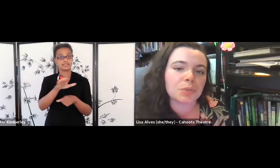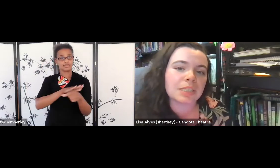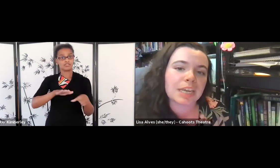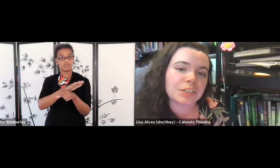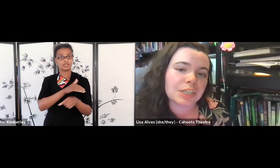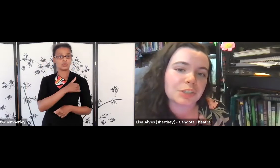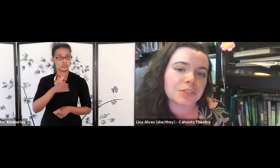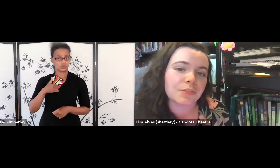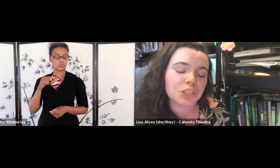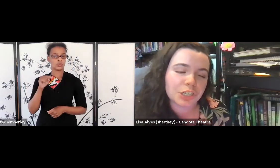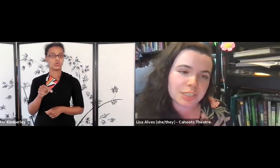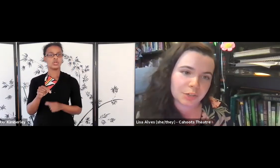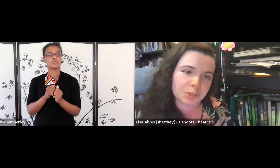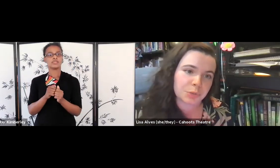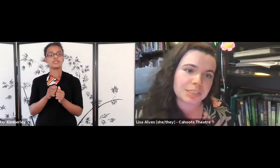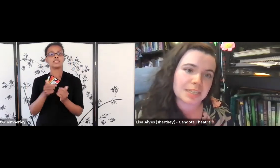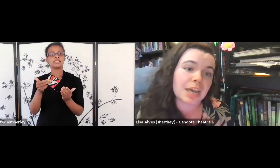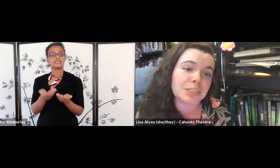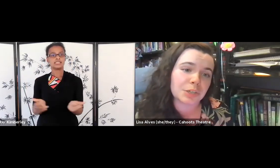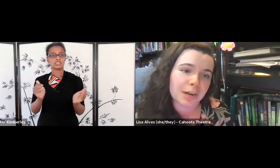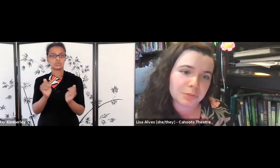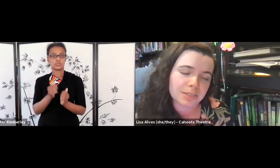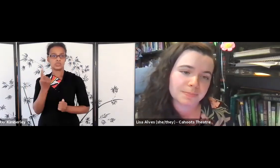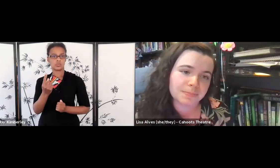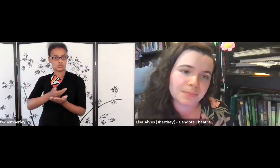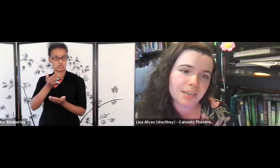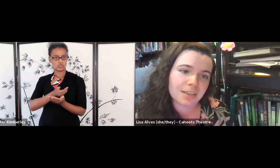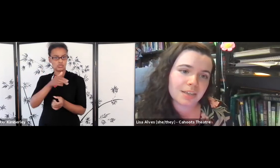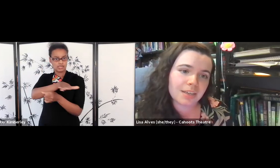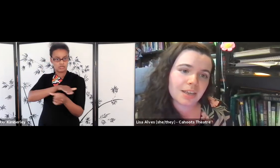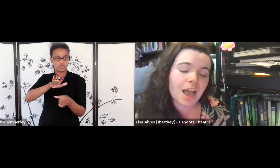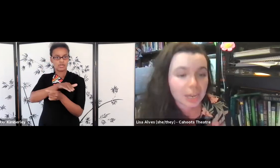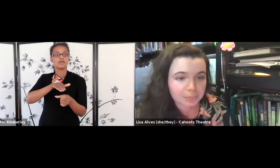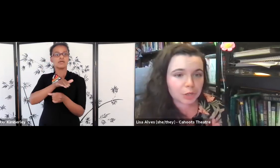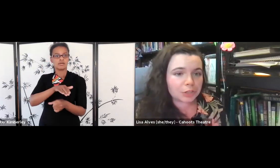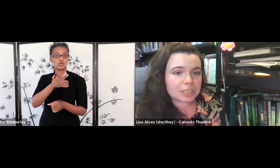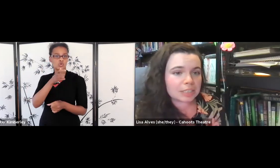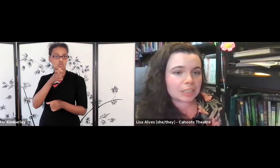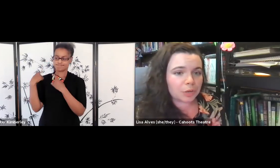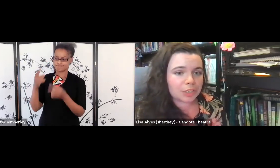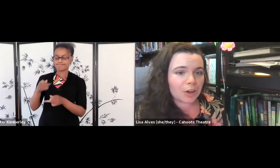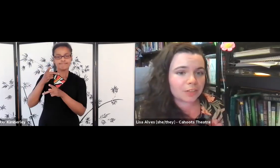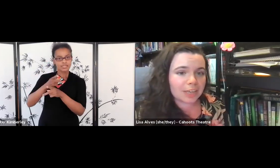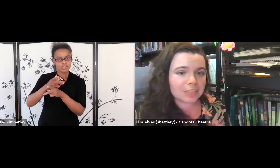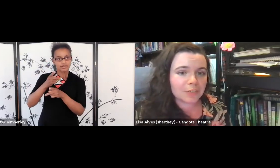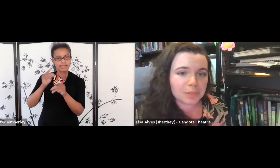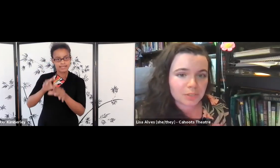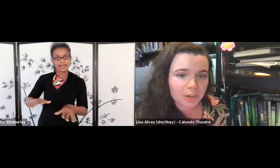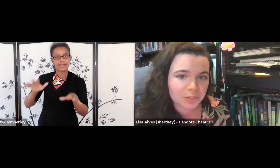the caretakers of the shared territories and hunting grounds. I'm currently working on the land of the Mississaugas of the